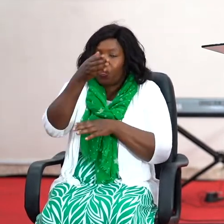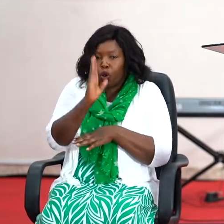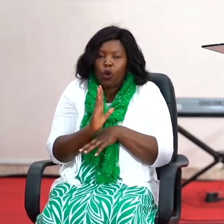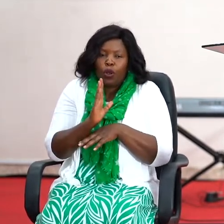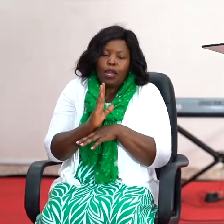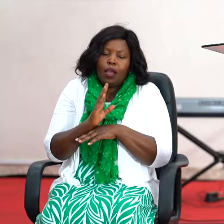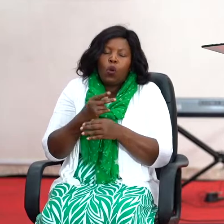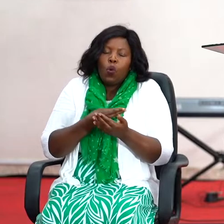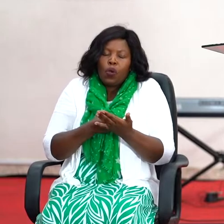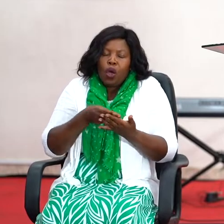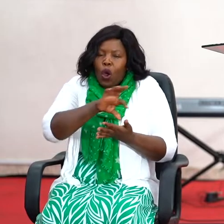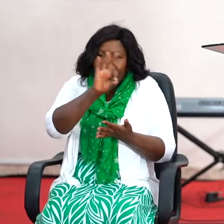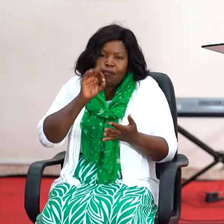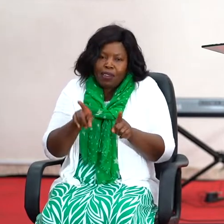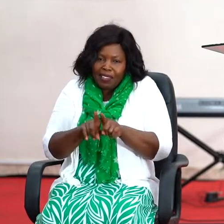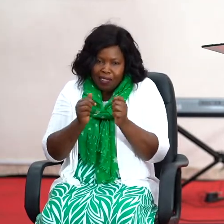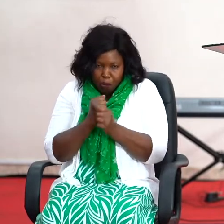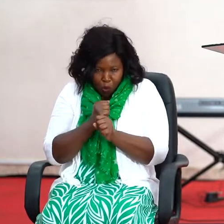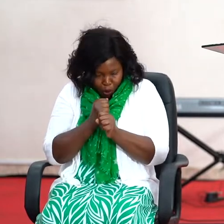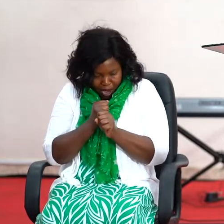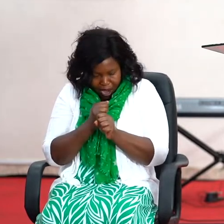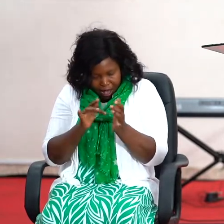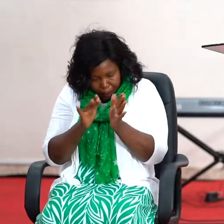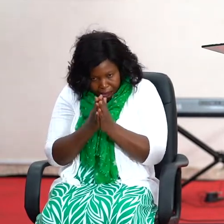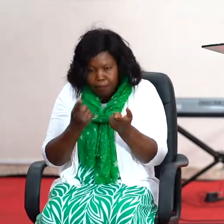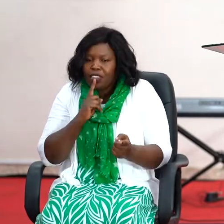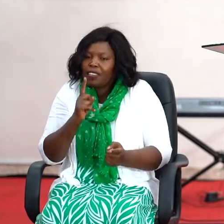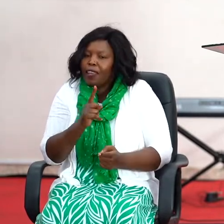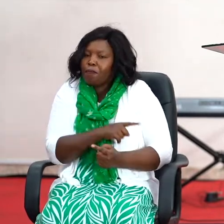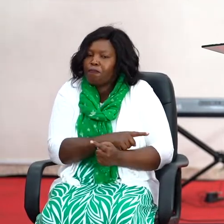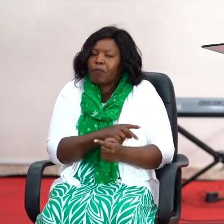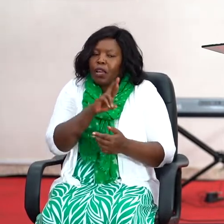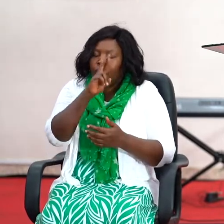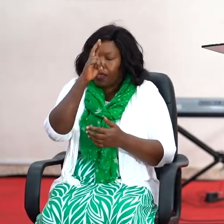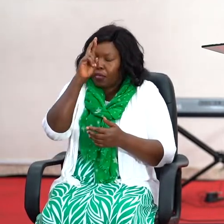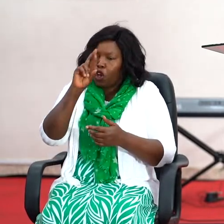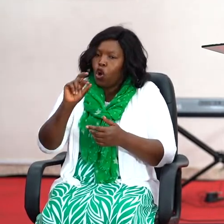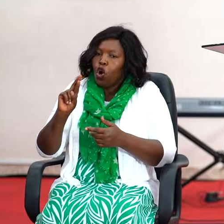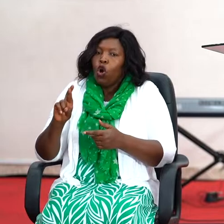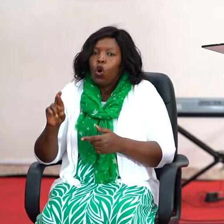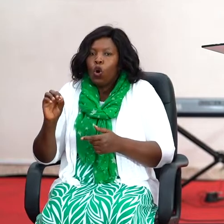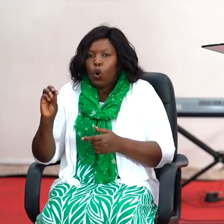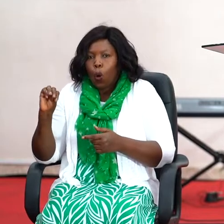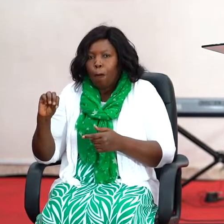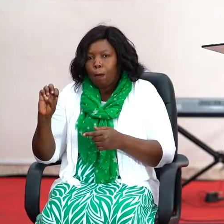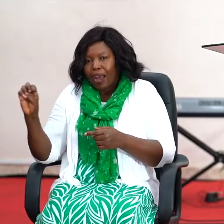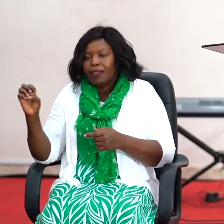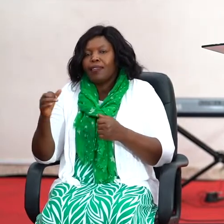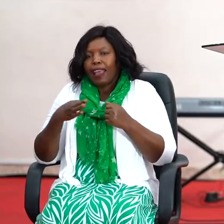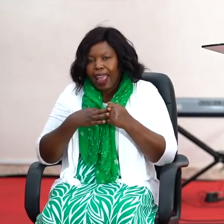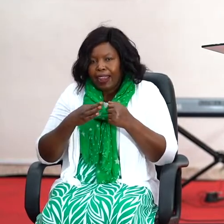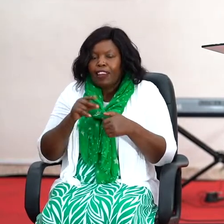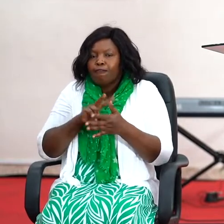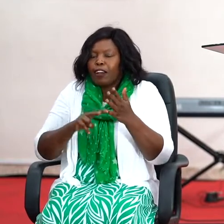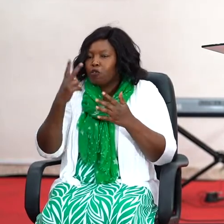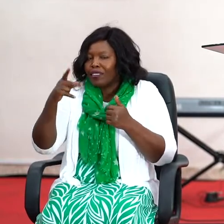together with the Holy Spirit, because the Bible says in Romans chapter 8 and verse 26, I would like to